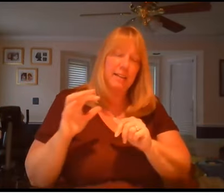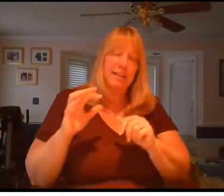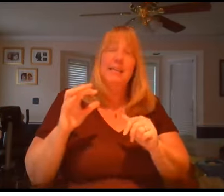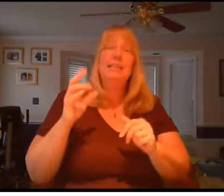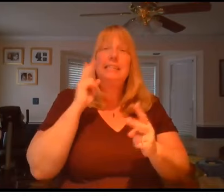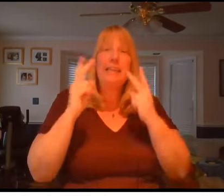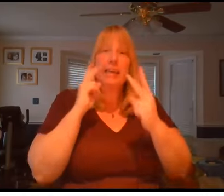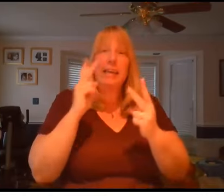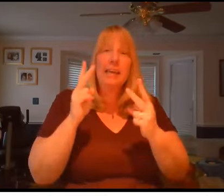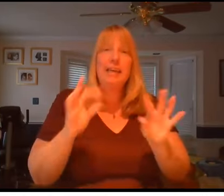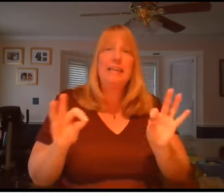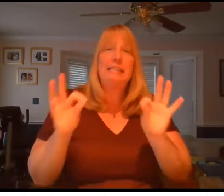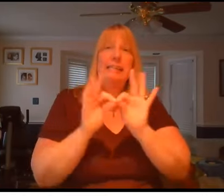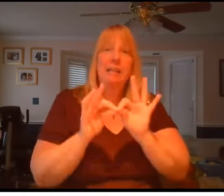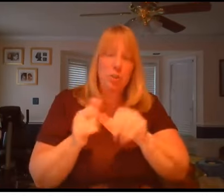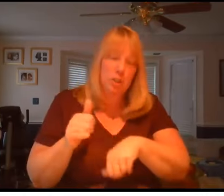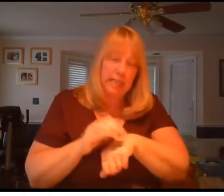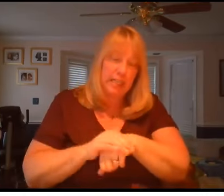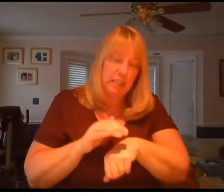There are different ideas popping up.